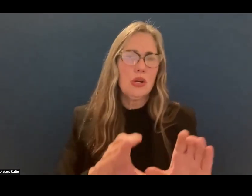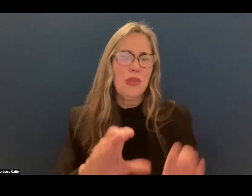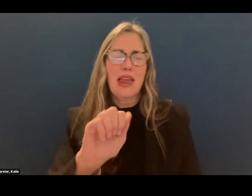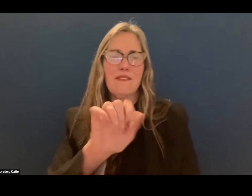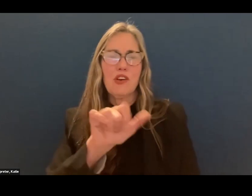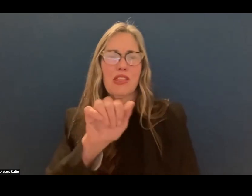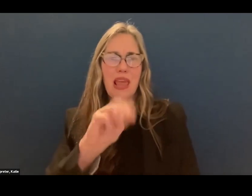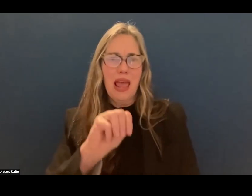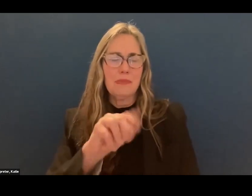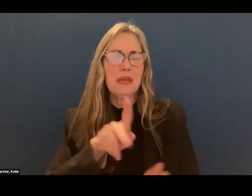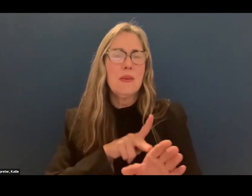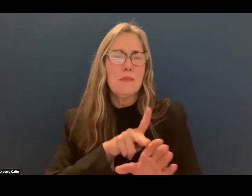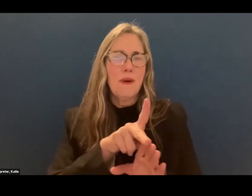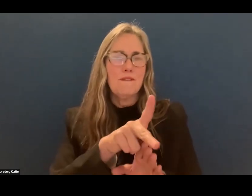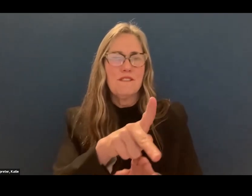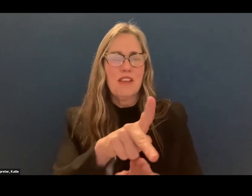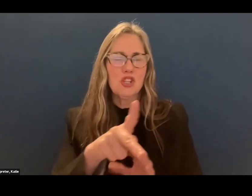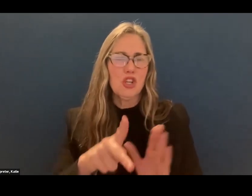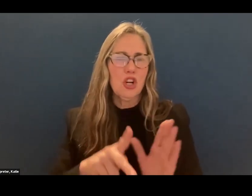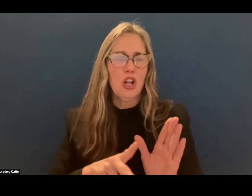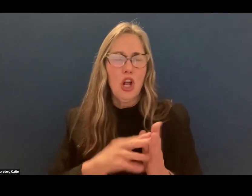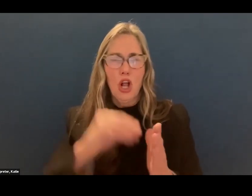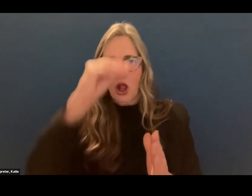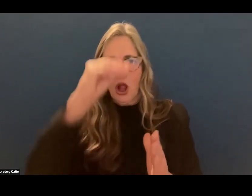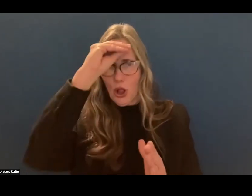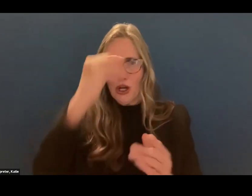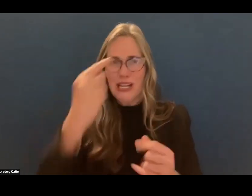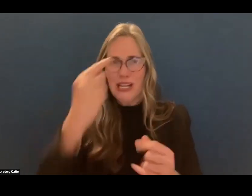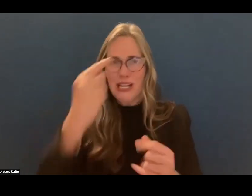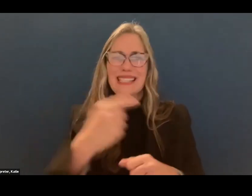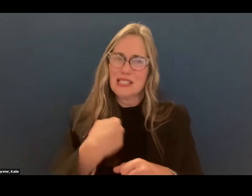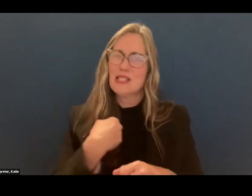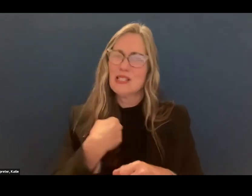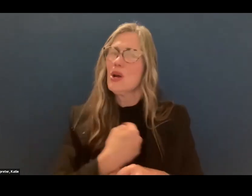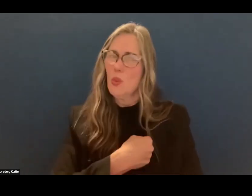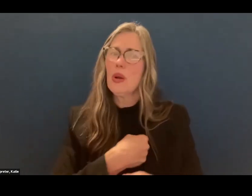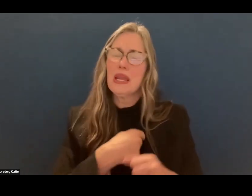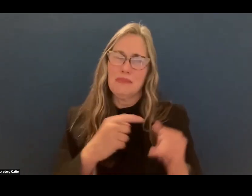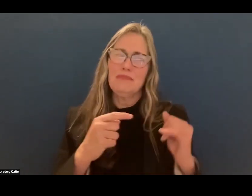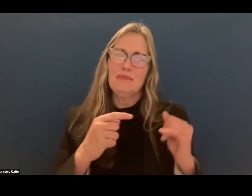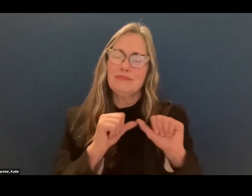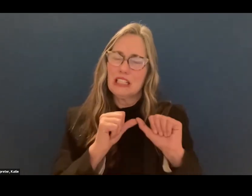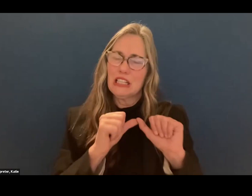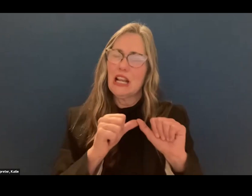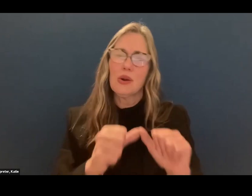you. Absolutely. There's always room for progress. Absolutely.